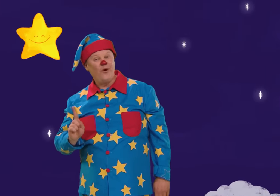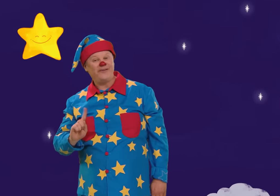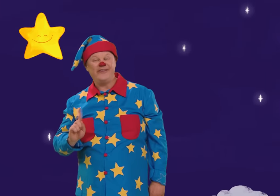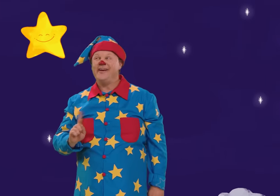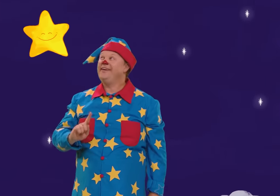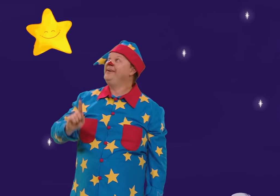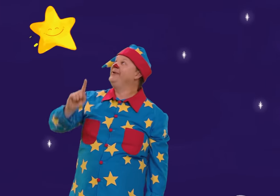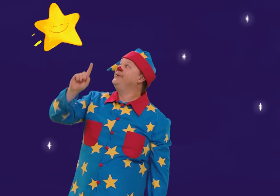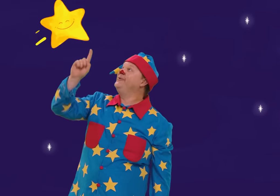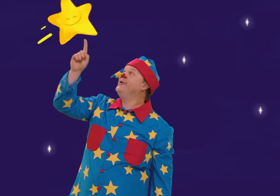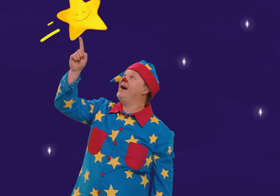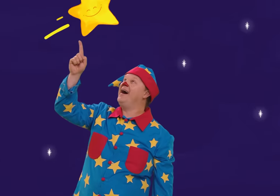what you are.